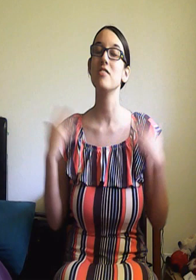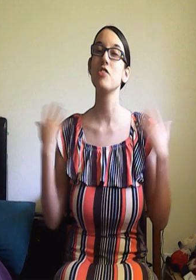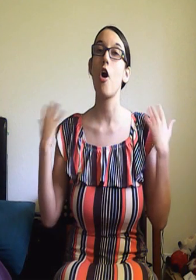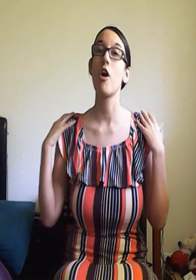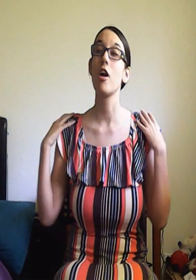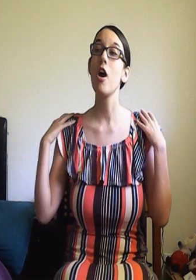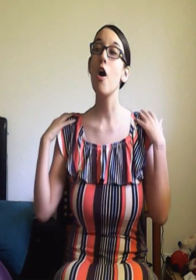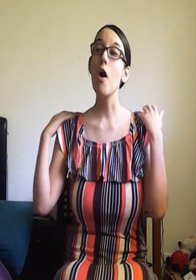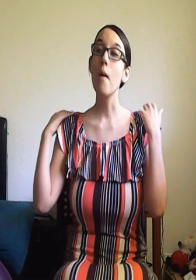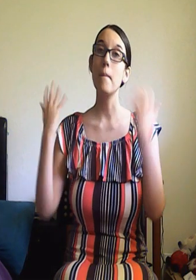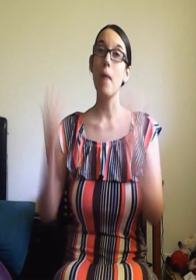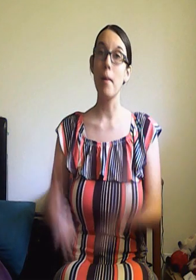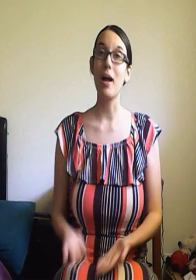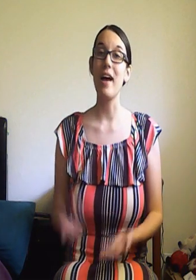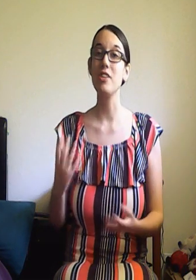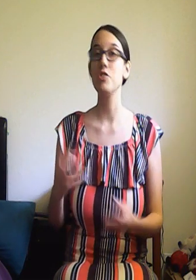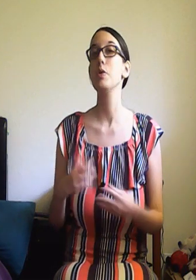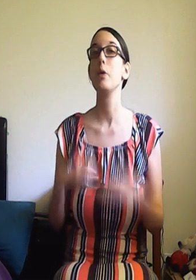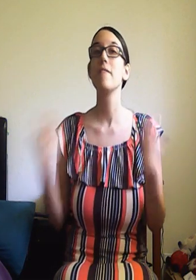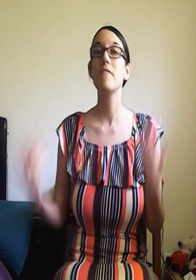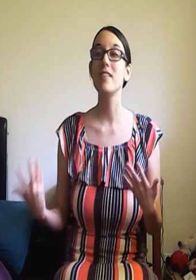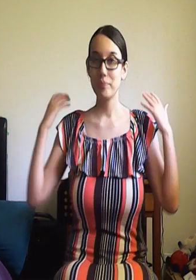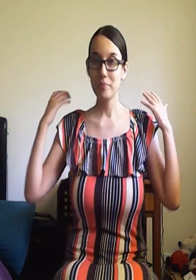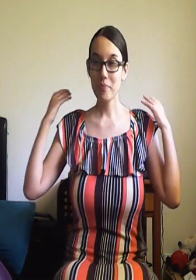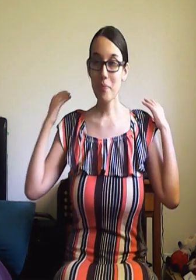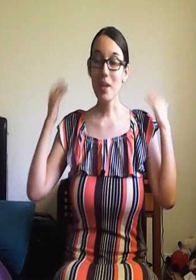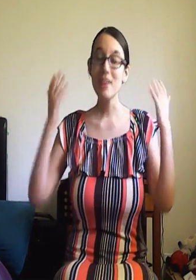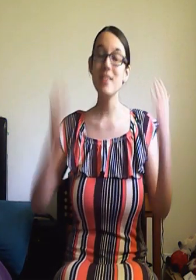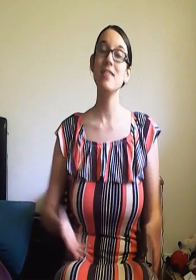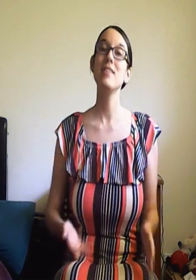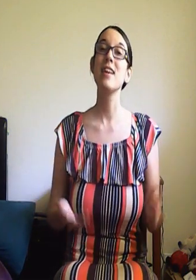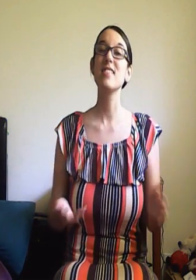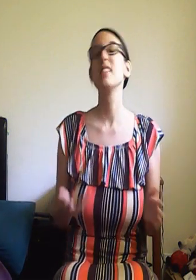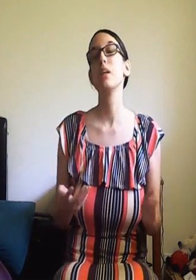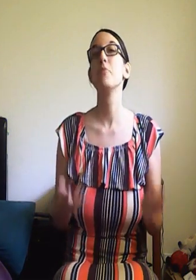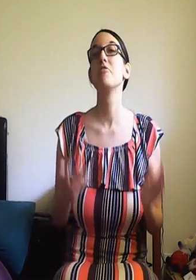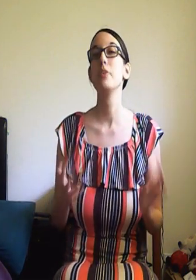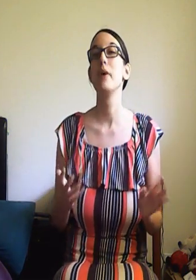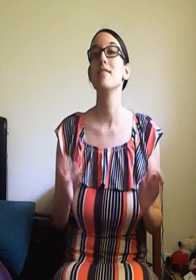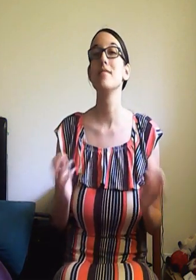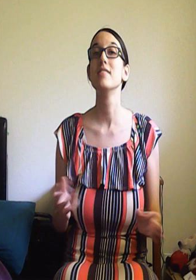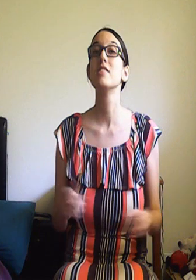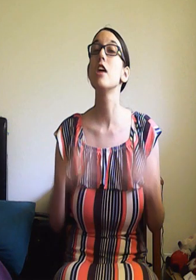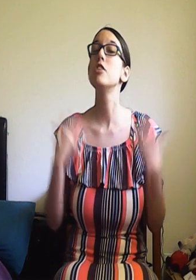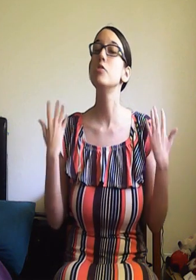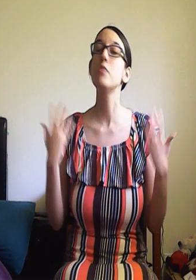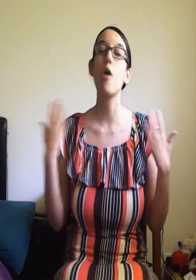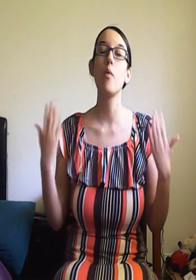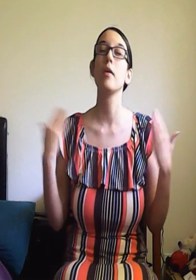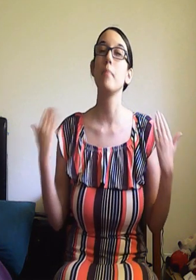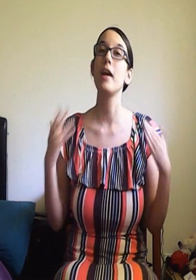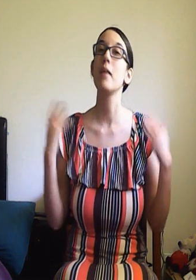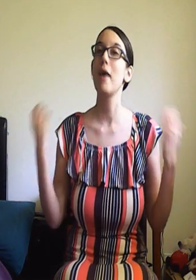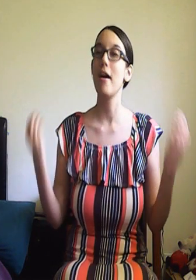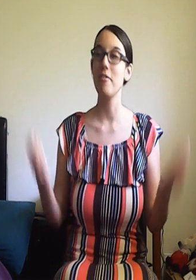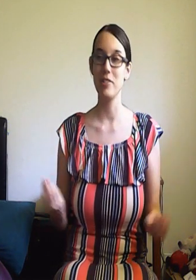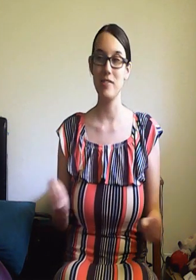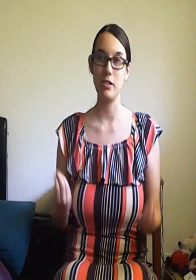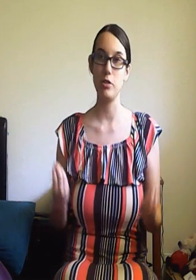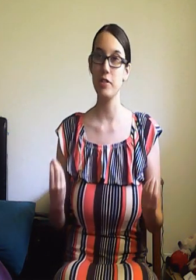are applying to your face. Next tip for you guys is do not wear makeup every single day.